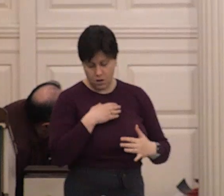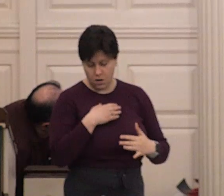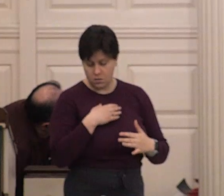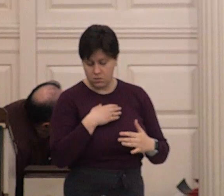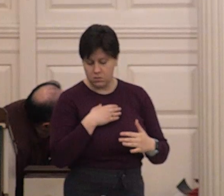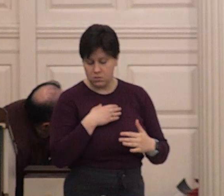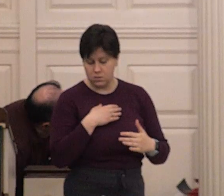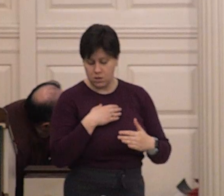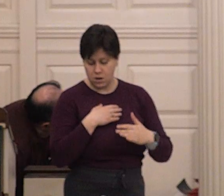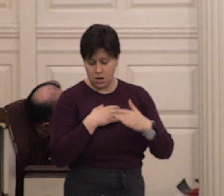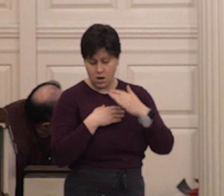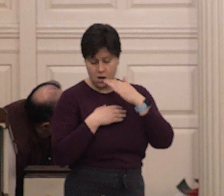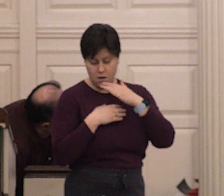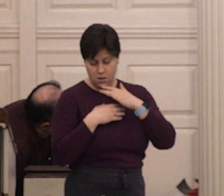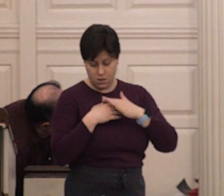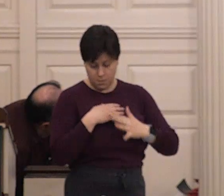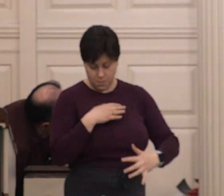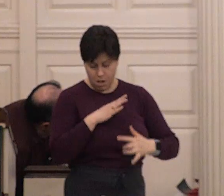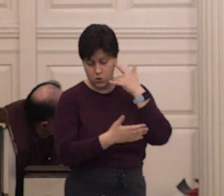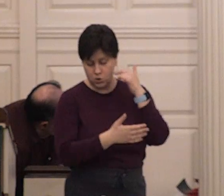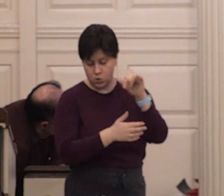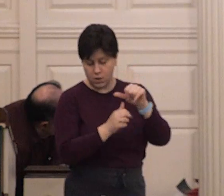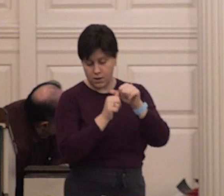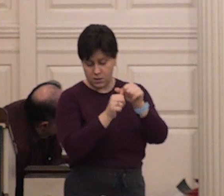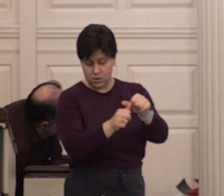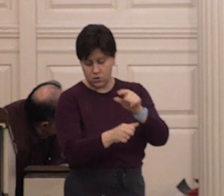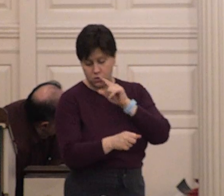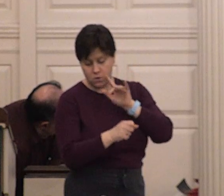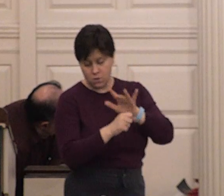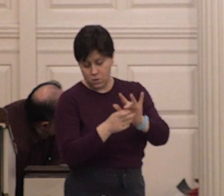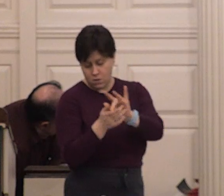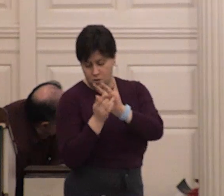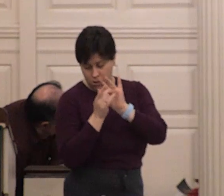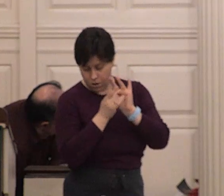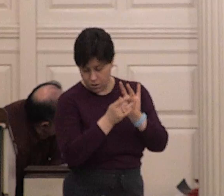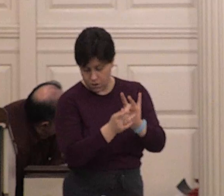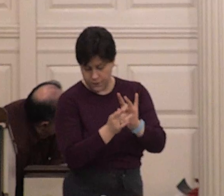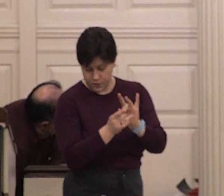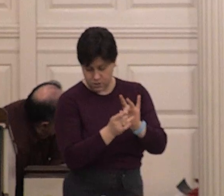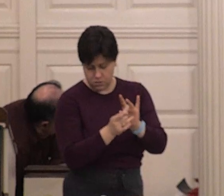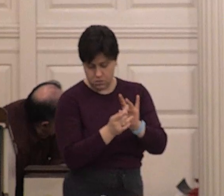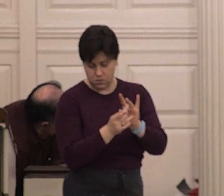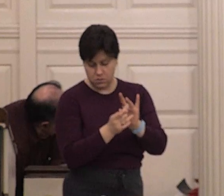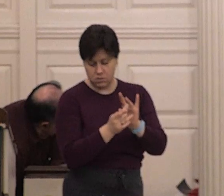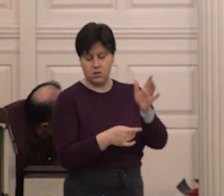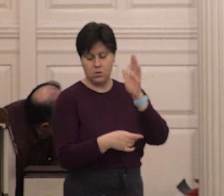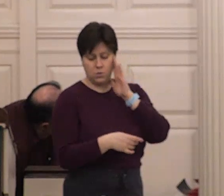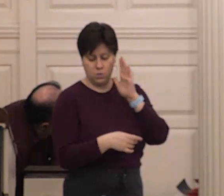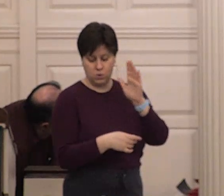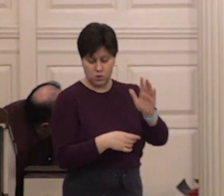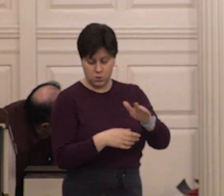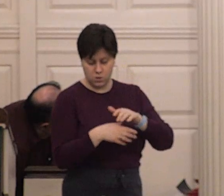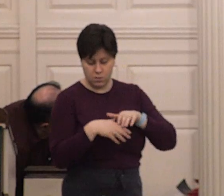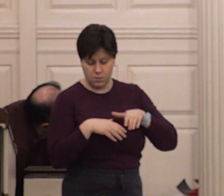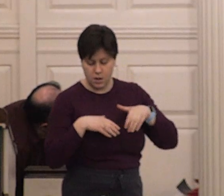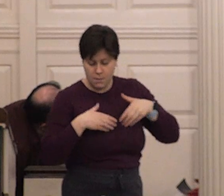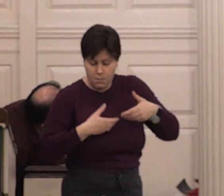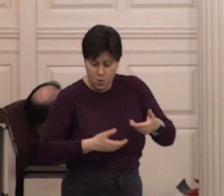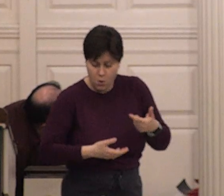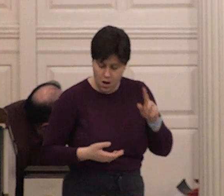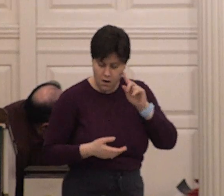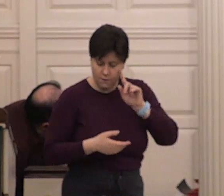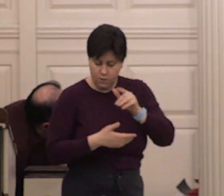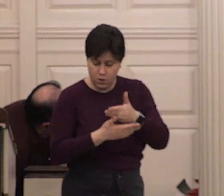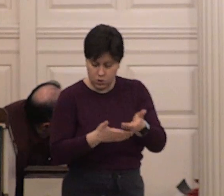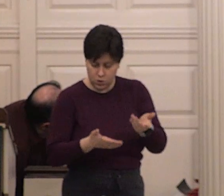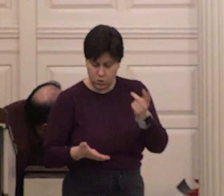blood, the blood of the new and eternal covenant, which will be poured out for